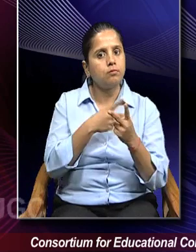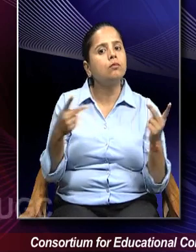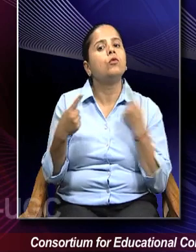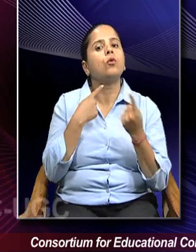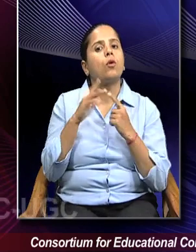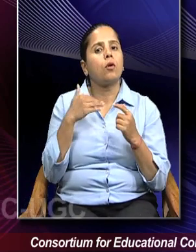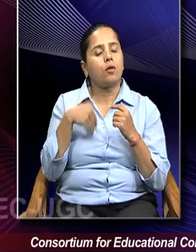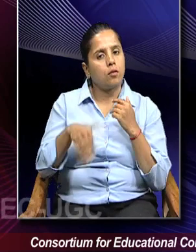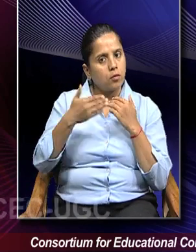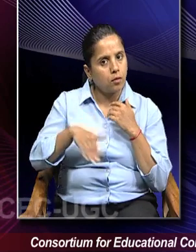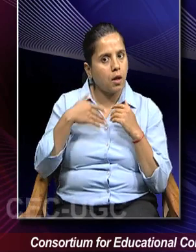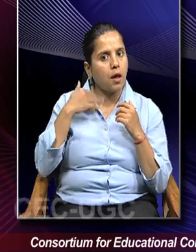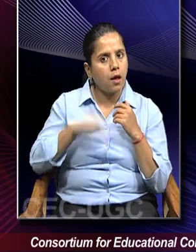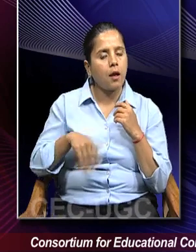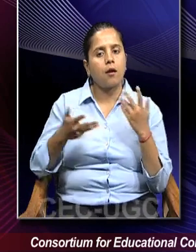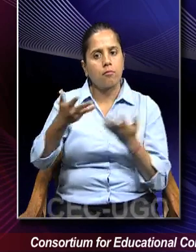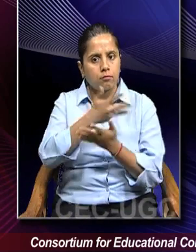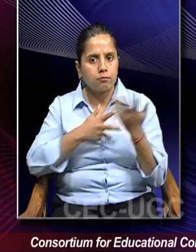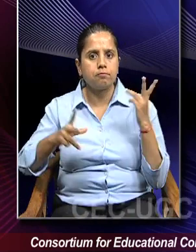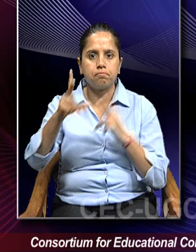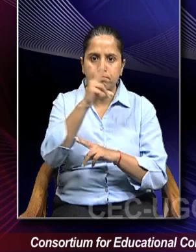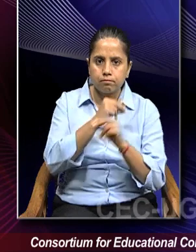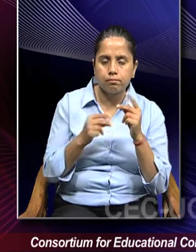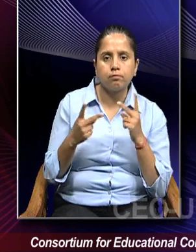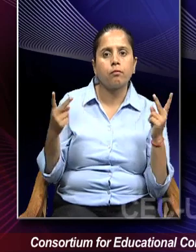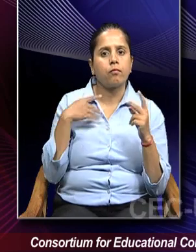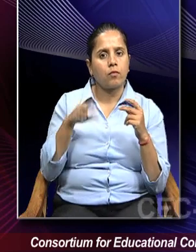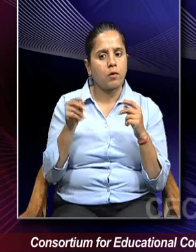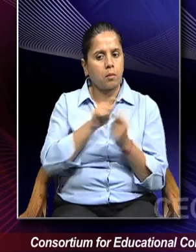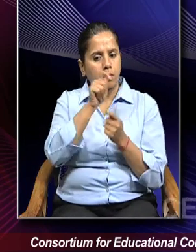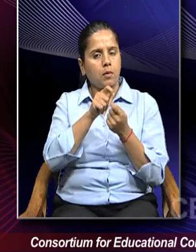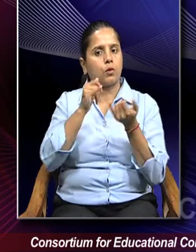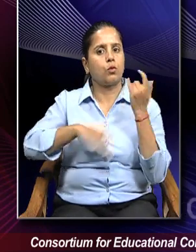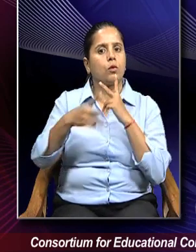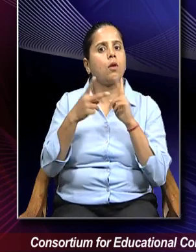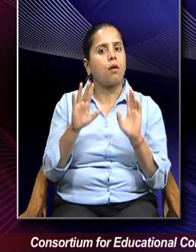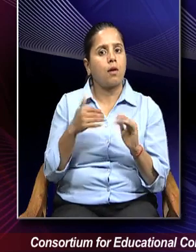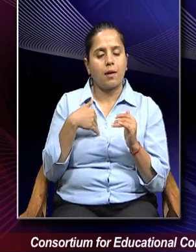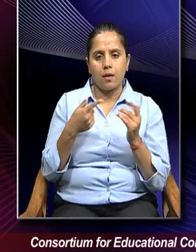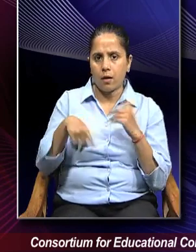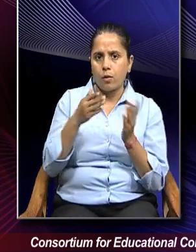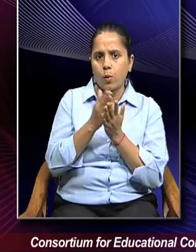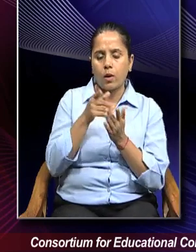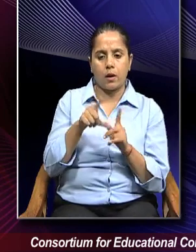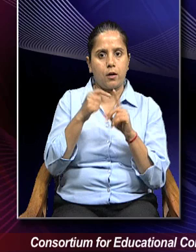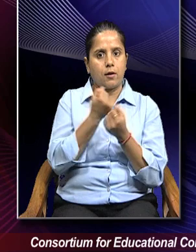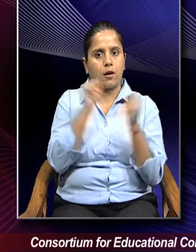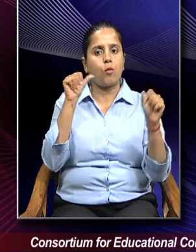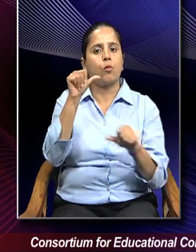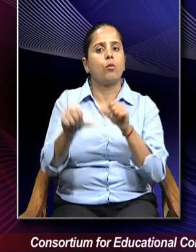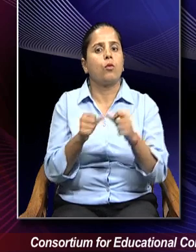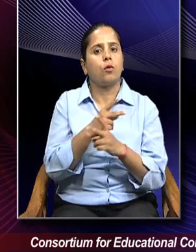are continuously deliberating and discussing on a specific situation. So, in this way, it is a democratic process